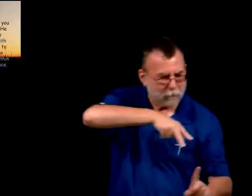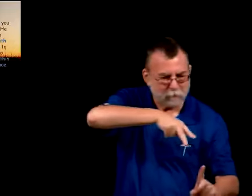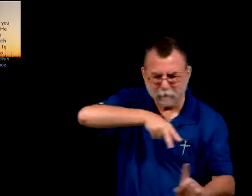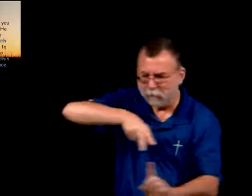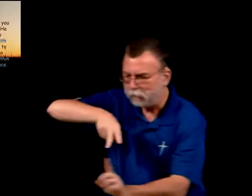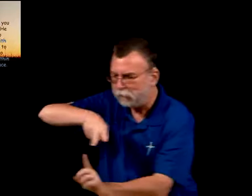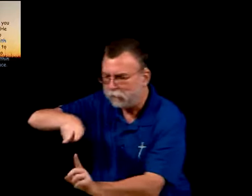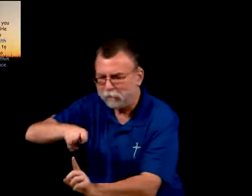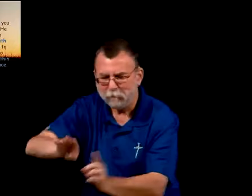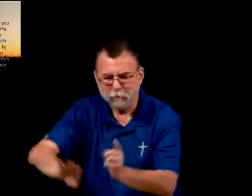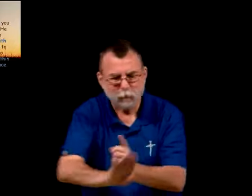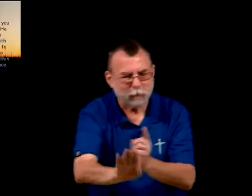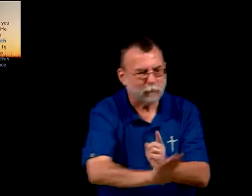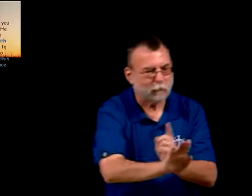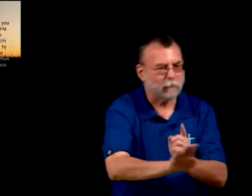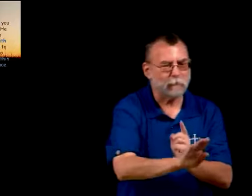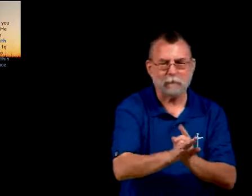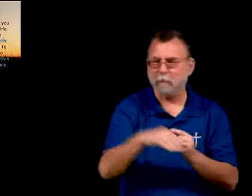above you to watch over you,